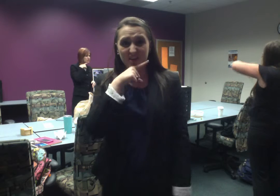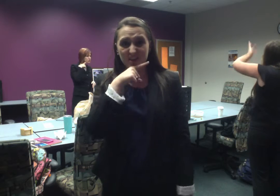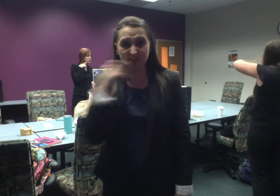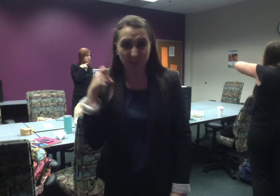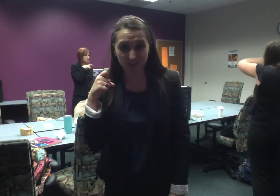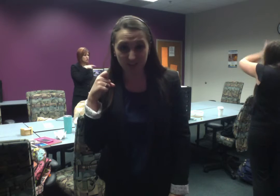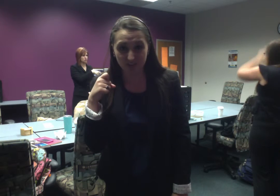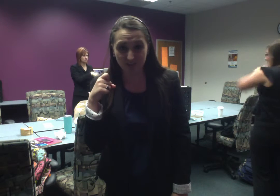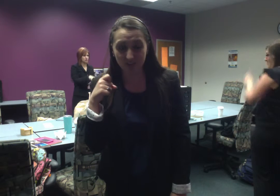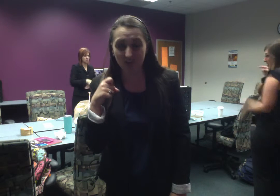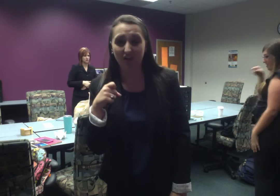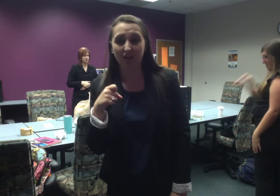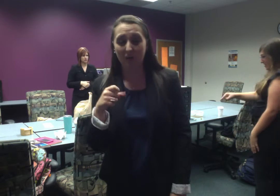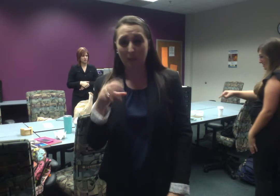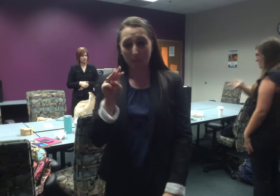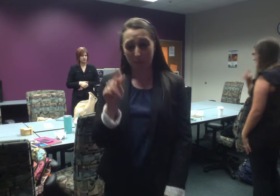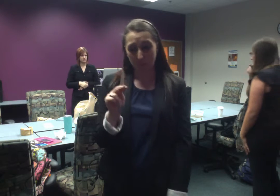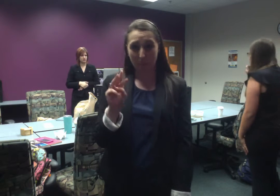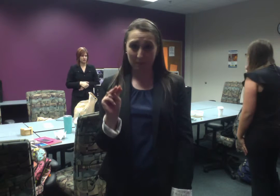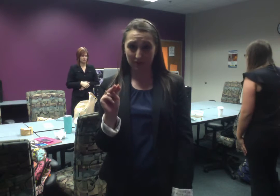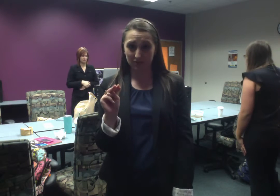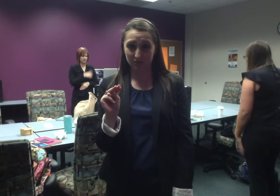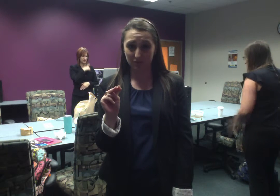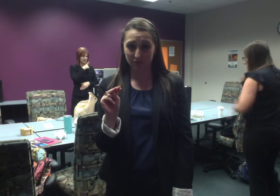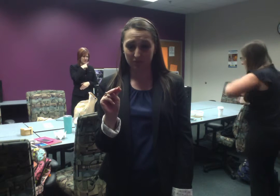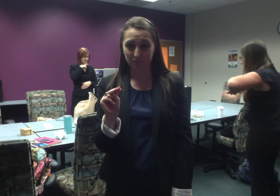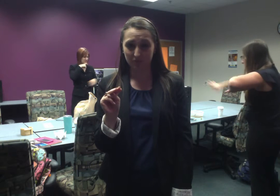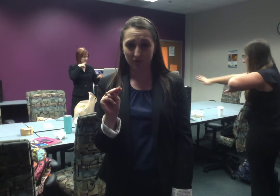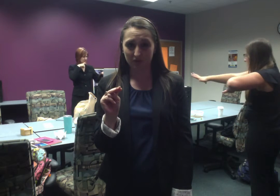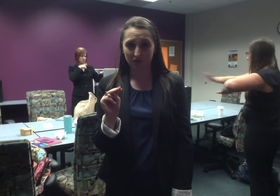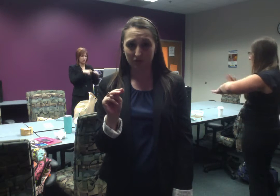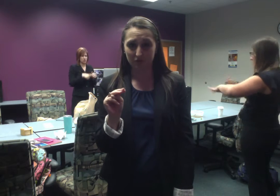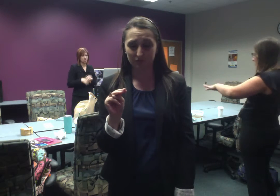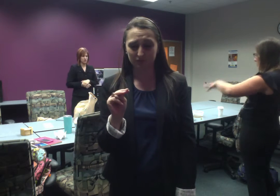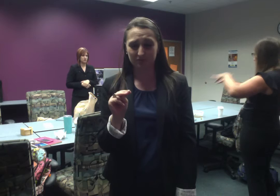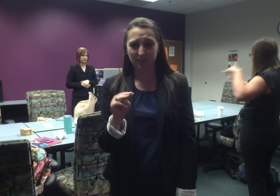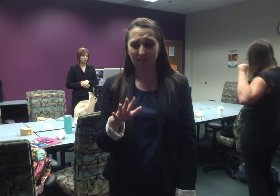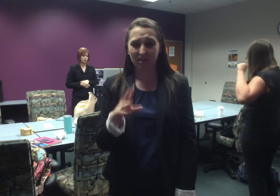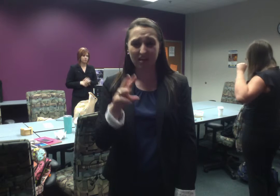both. She lived the last half of her life in New Mexico now. Let me show you a picture of her.